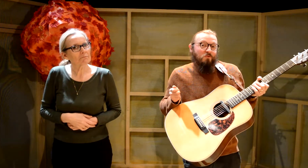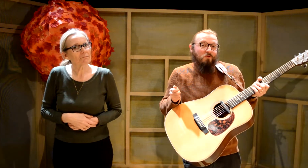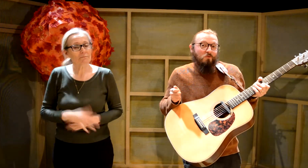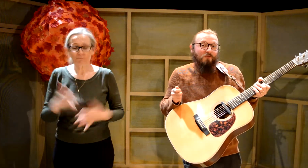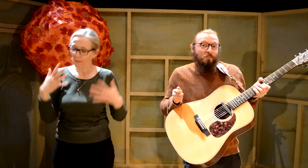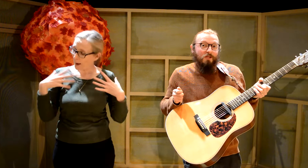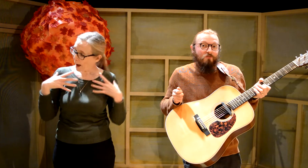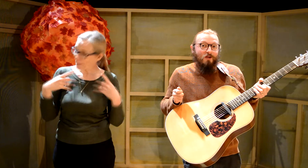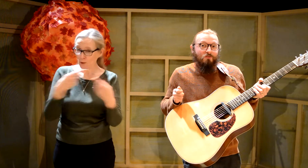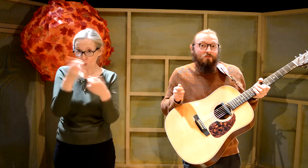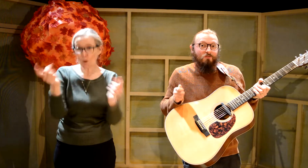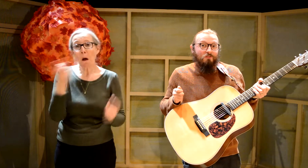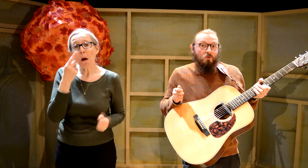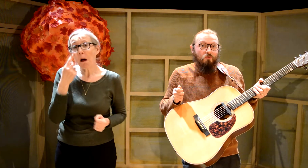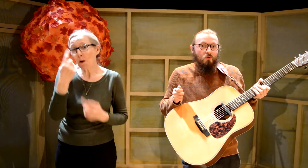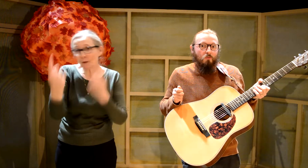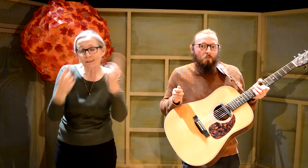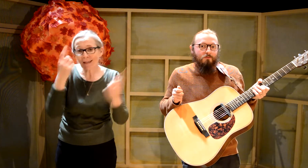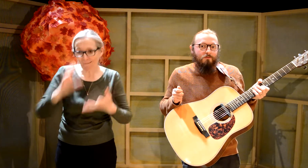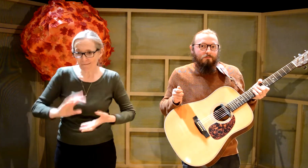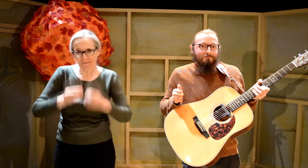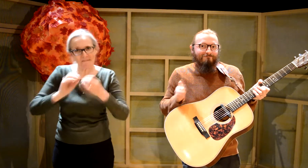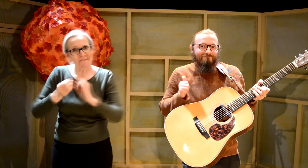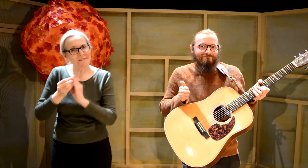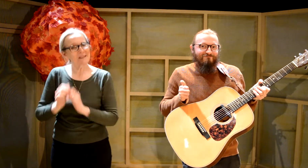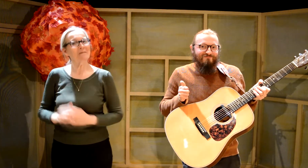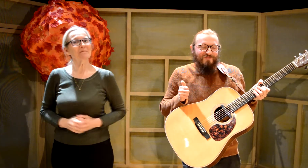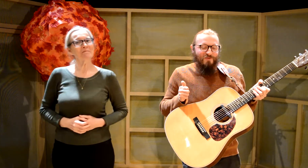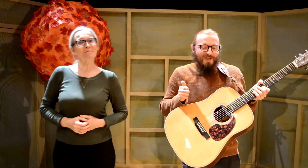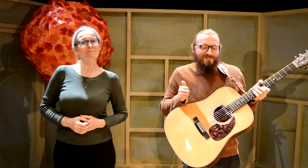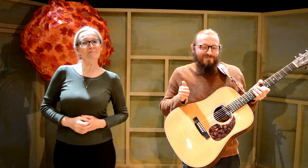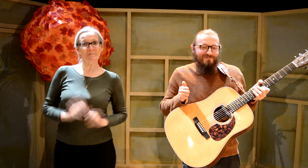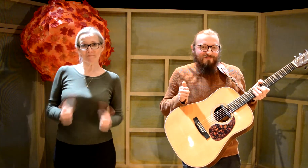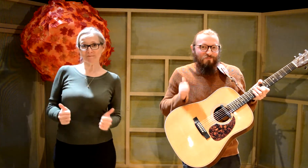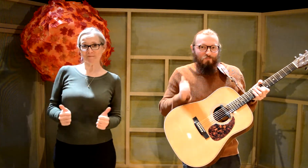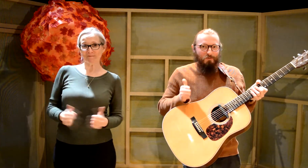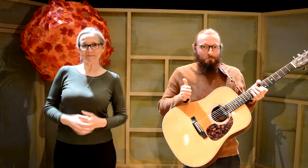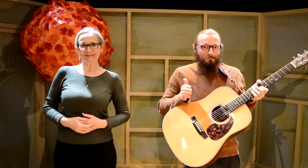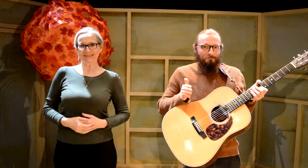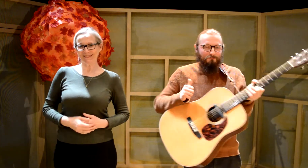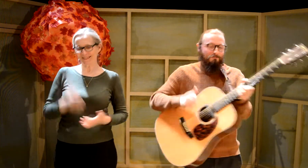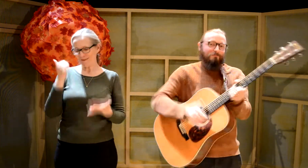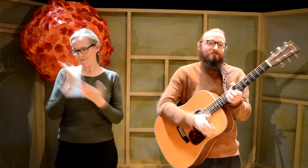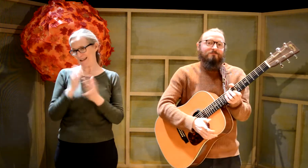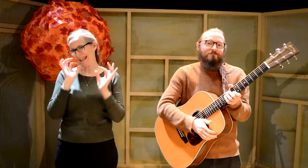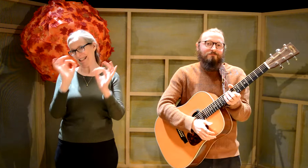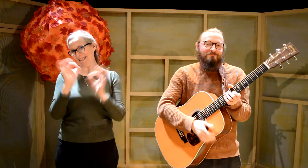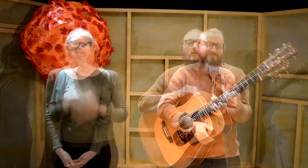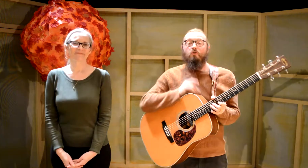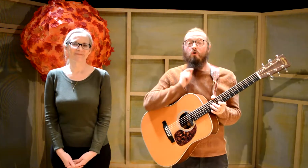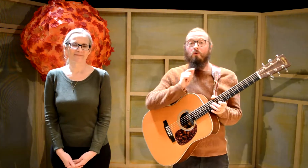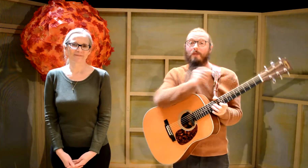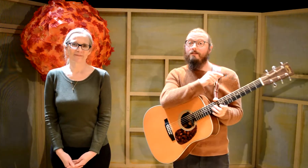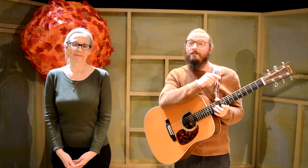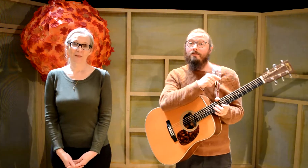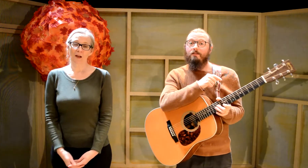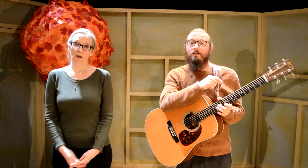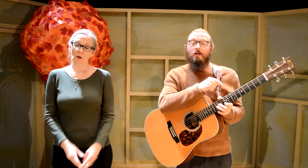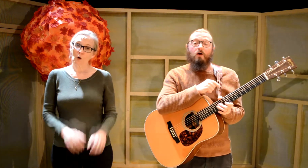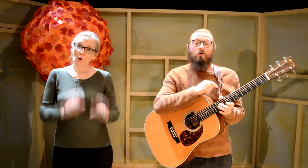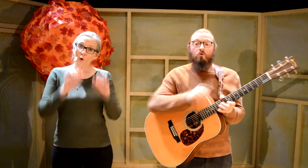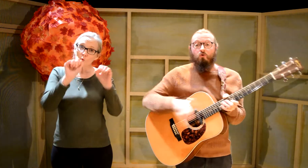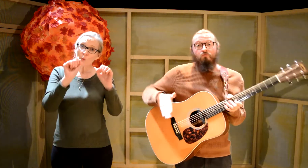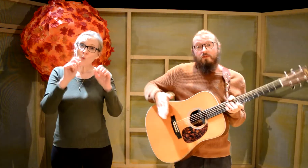Totally up to you. Have a play around, see what you can come up with. Okay? Bro. Your